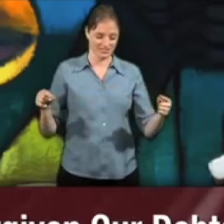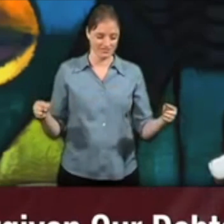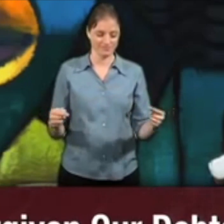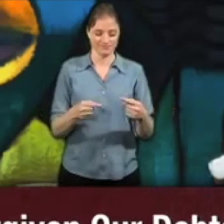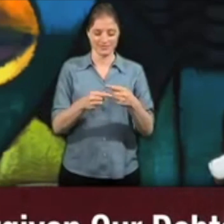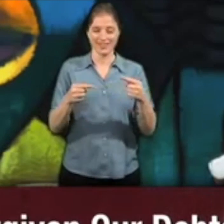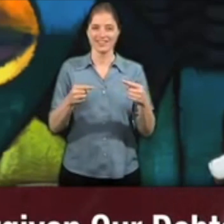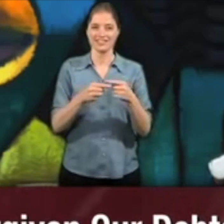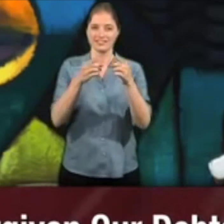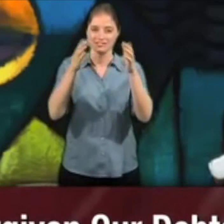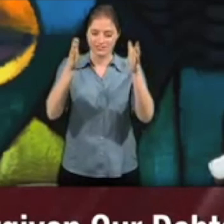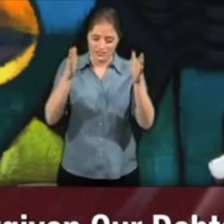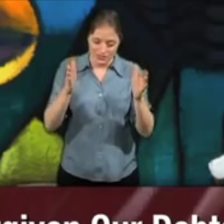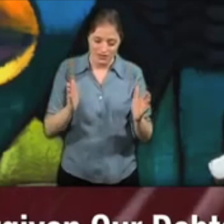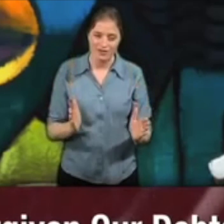debtors.